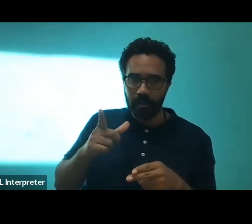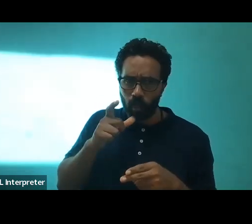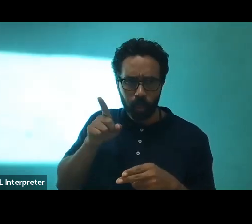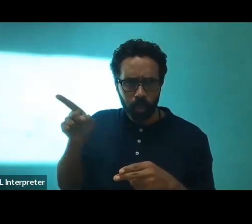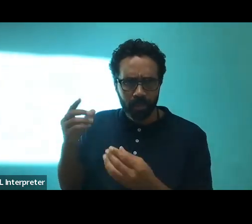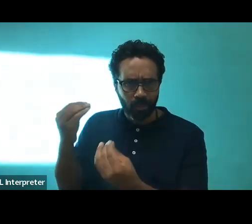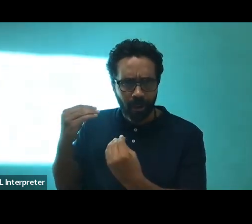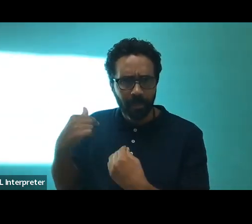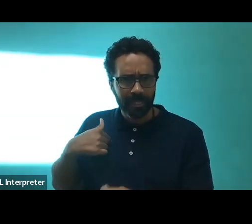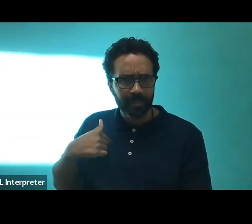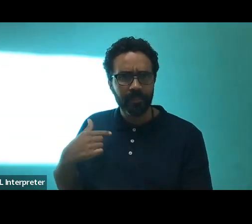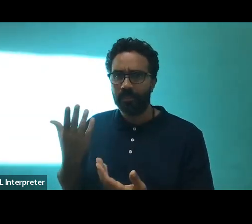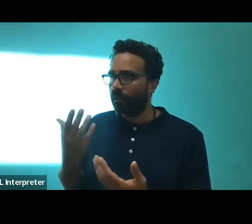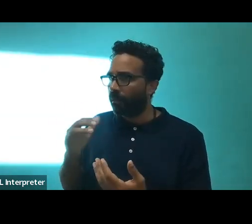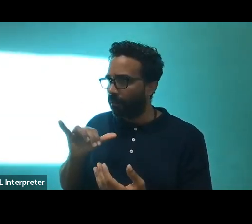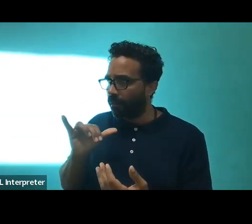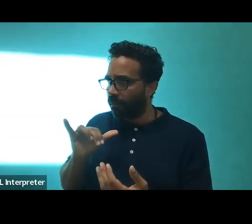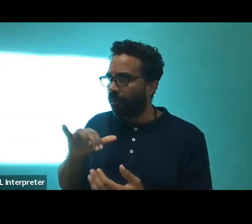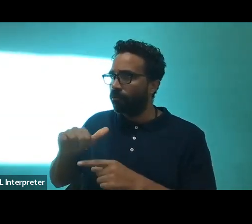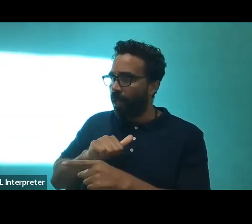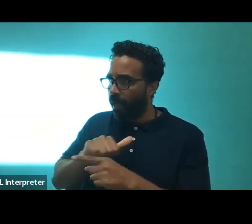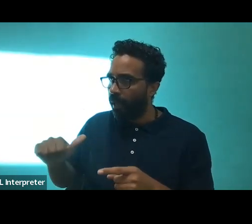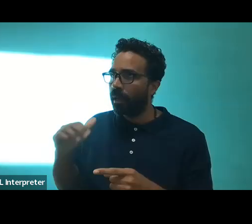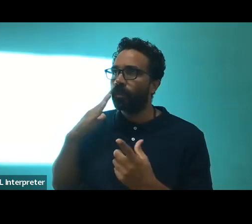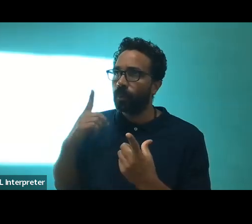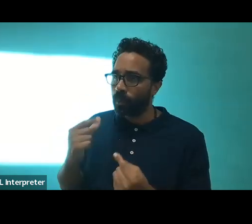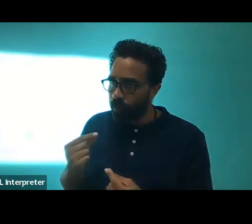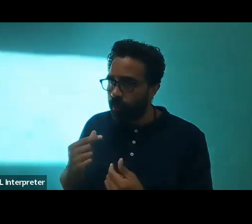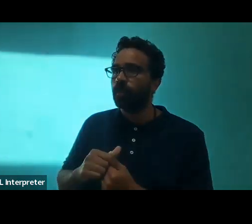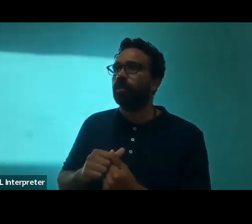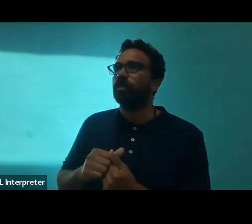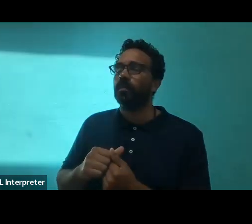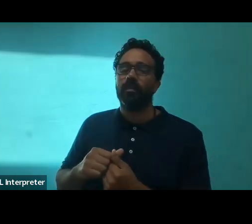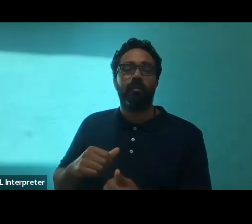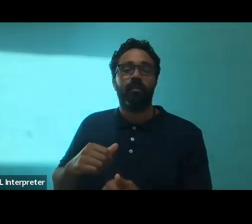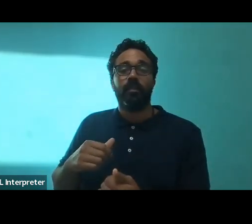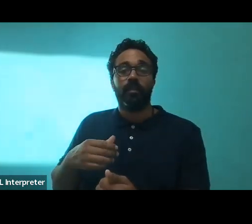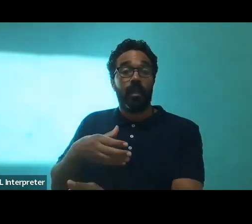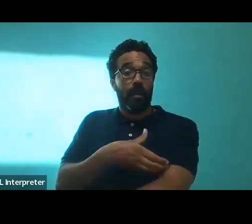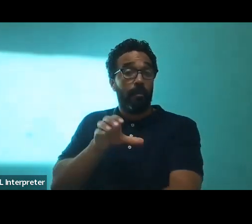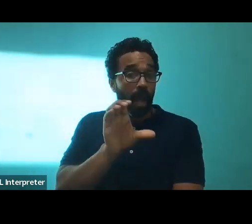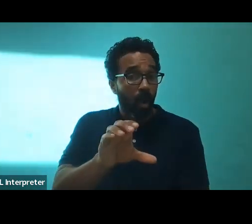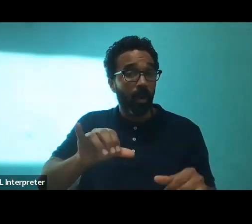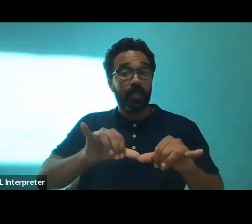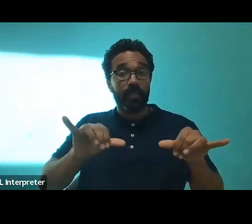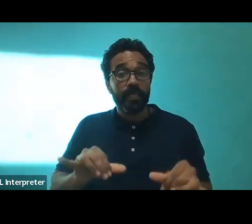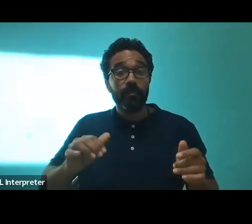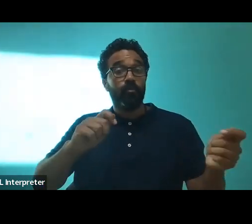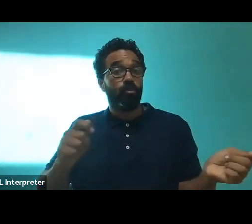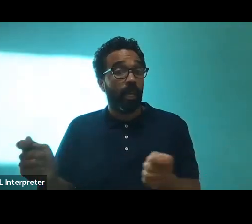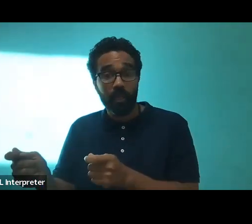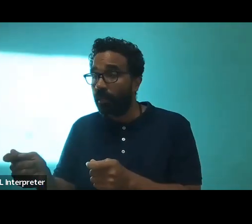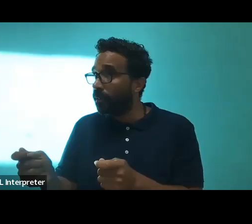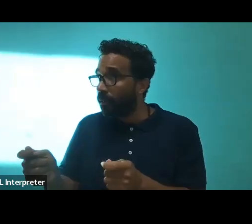and indoctrination about consumer control, empowerment, and systems change took off like